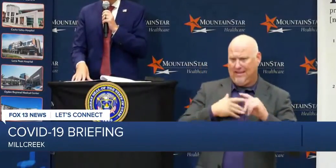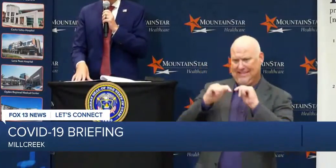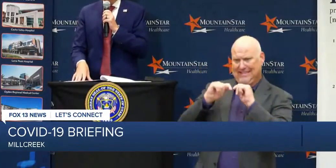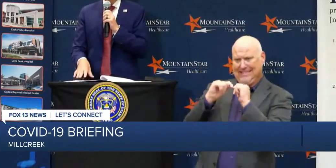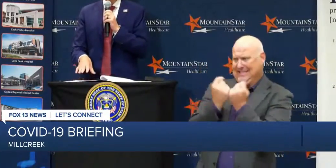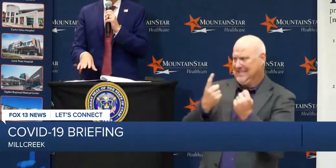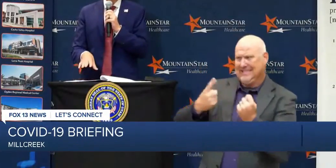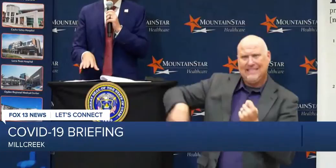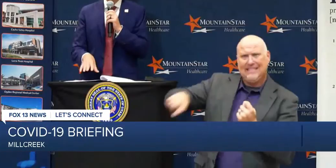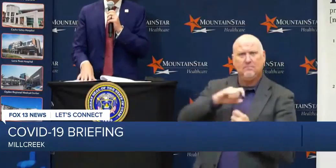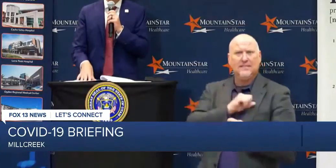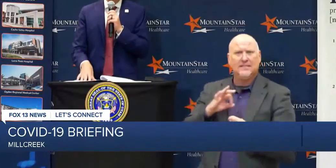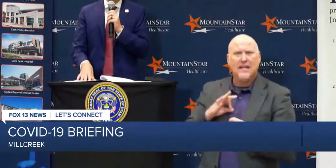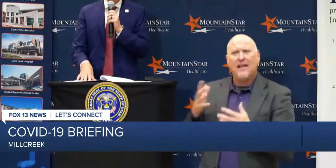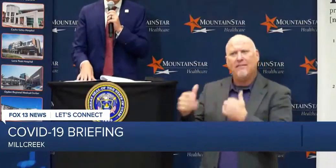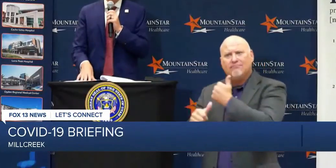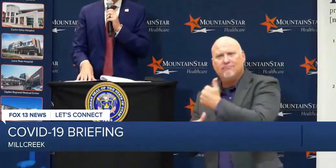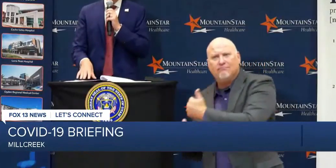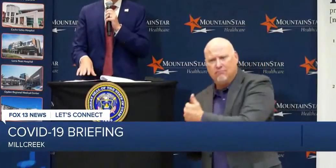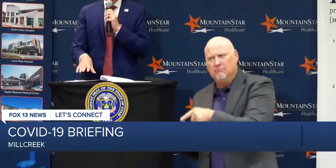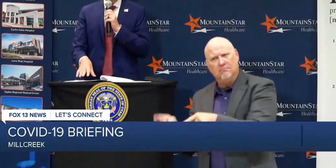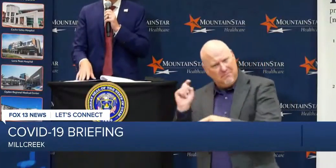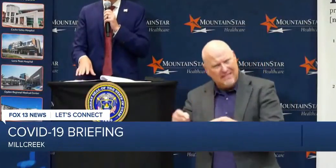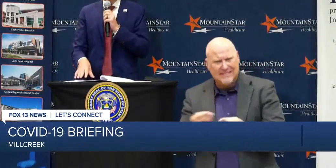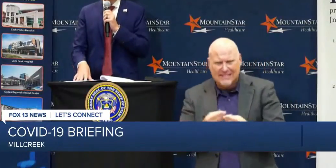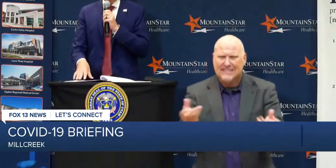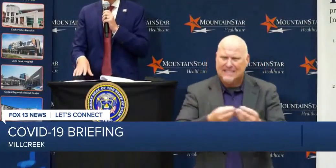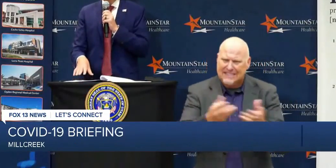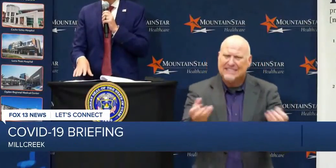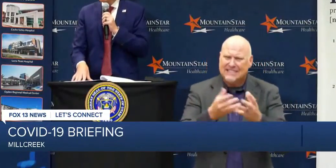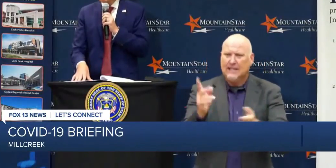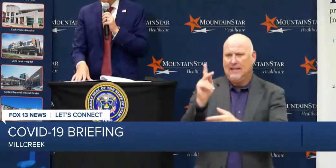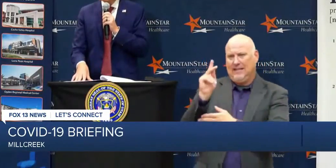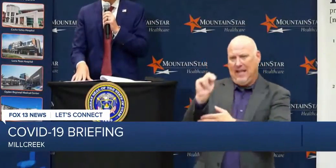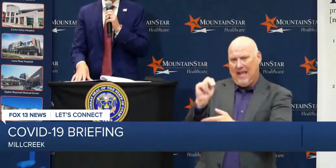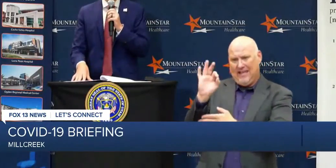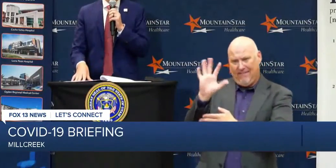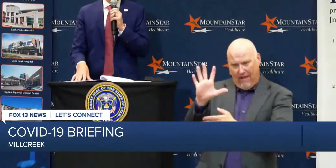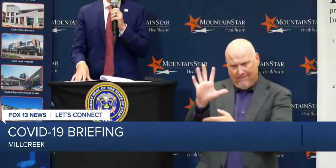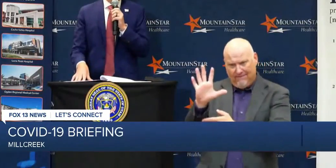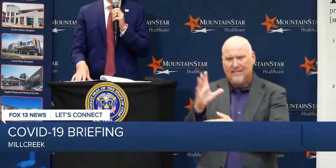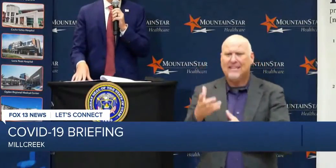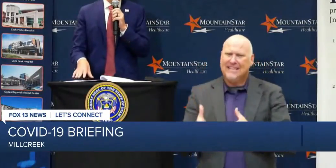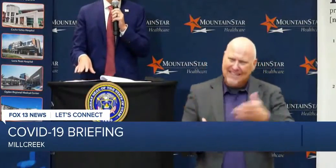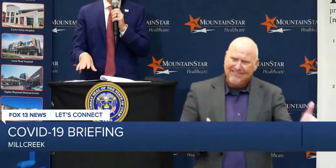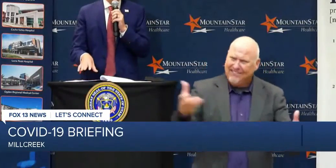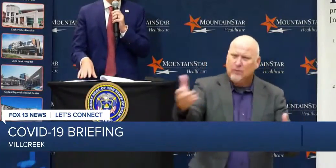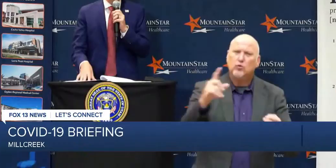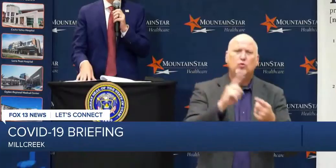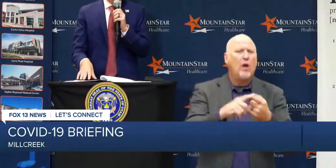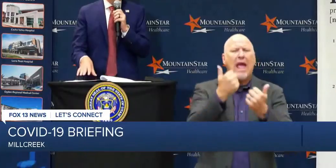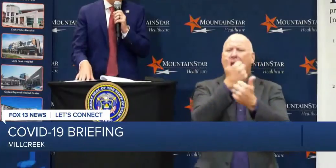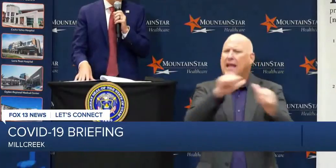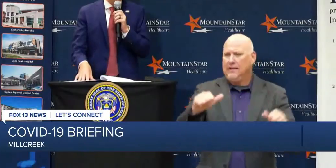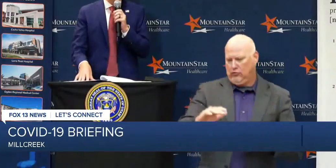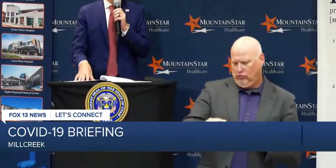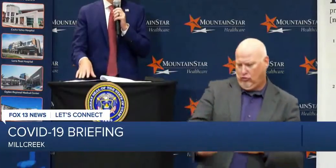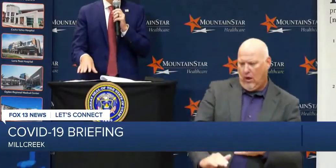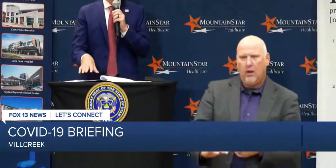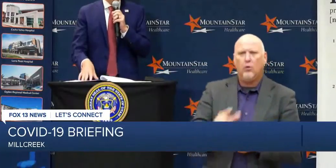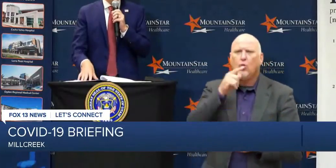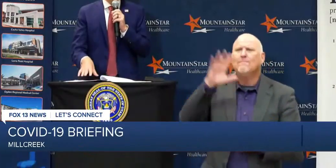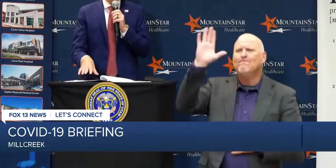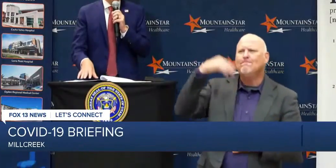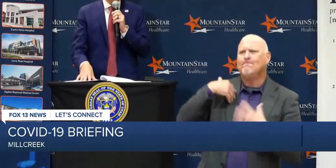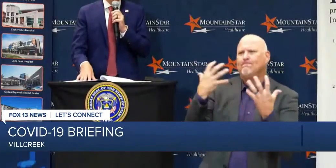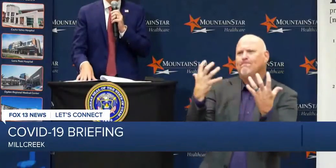state. We are purchasing those now. We will make those available to schools so that that children and parents